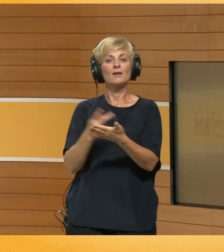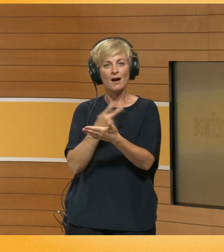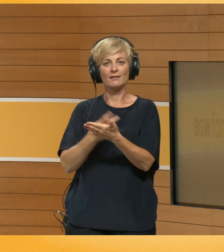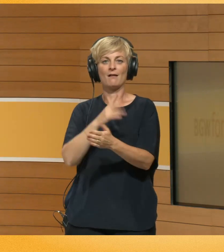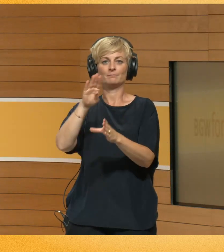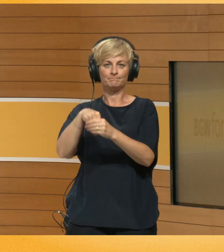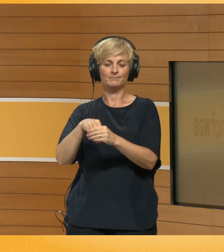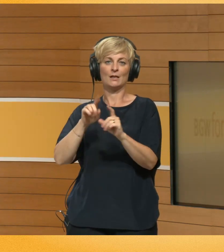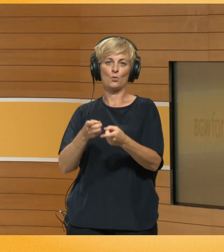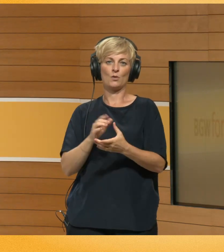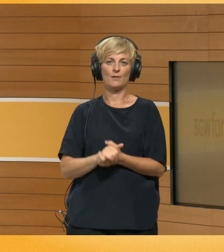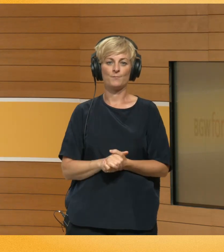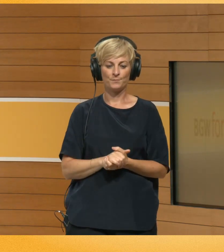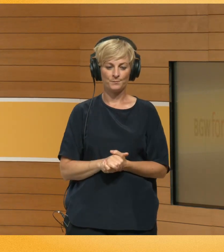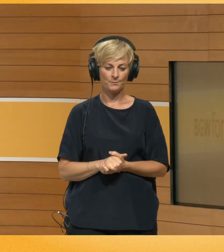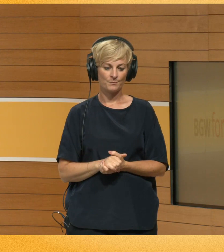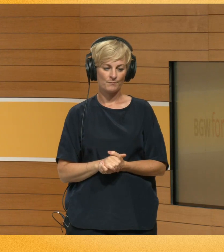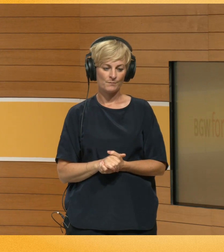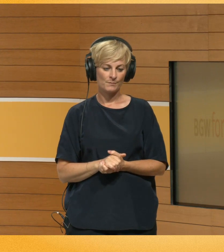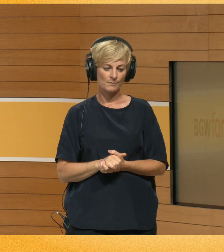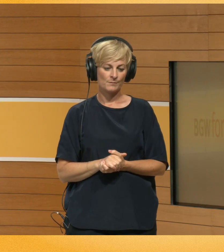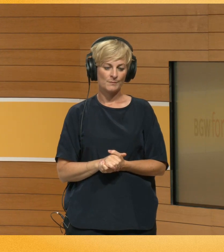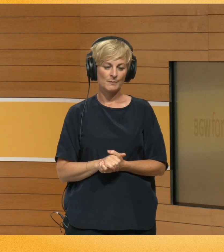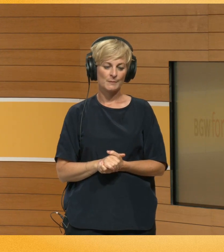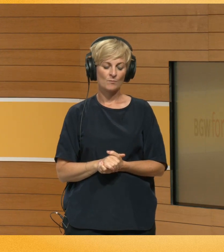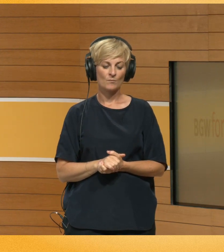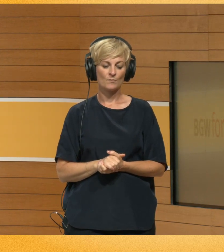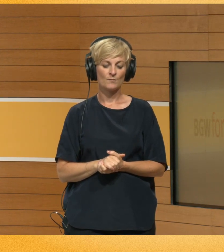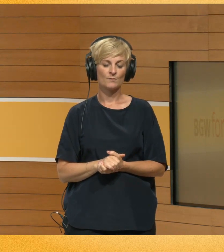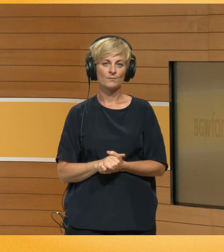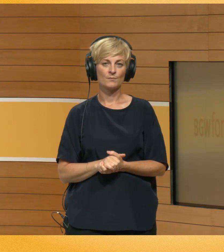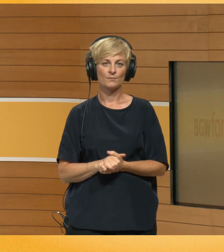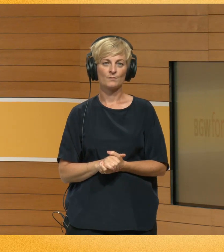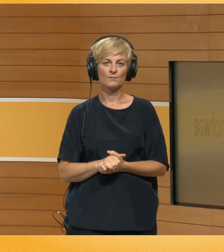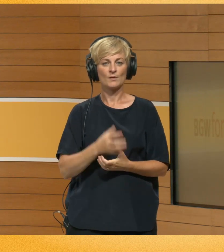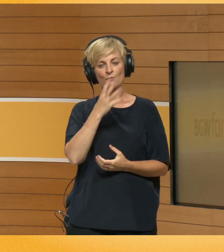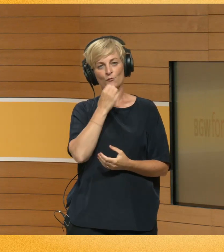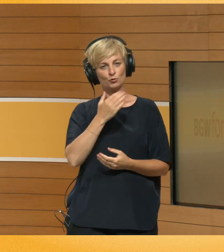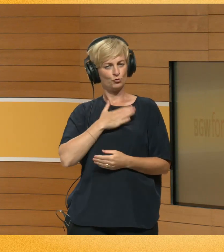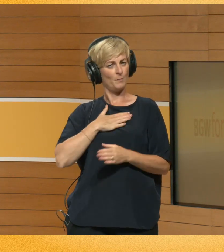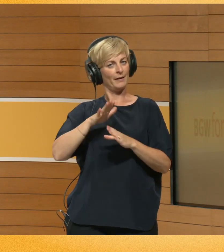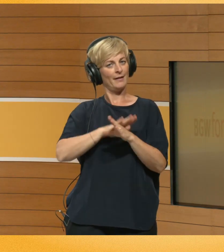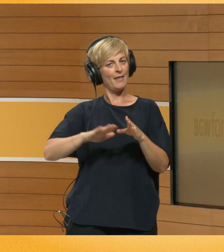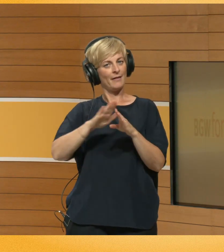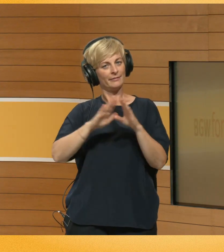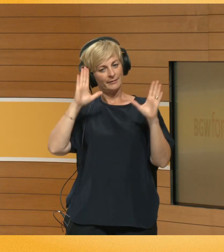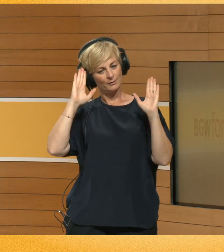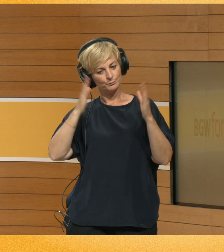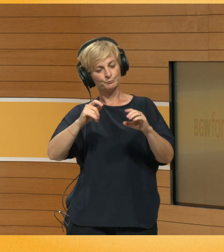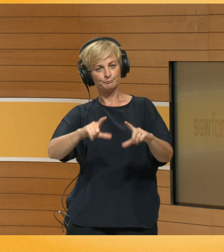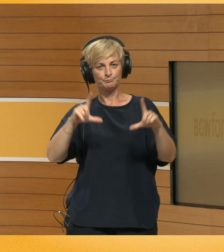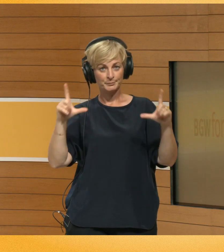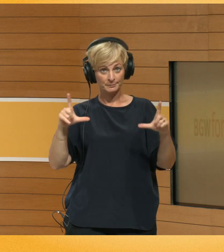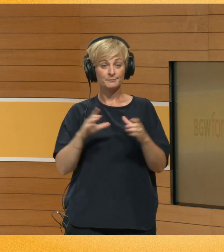Zooming into Ghana on what Ghana really did. Ghana first became